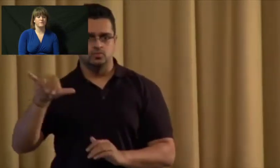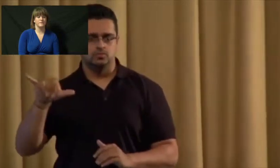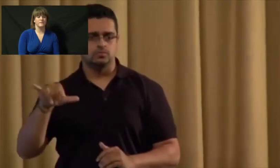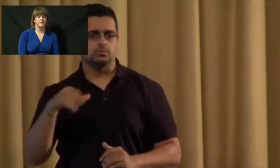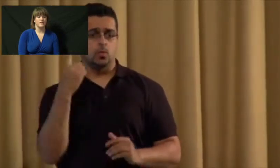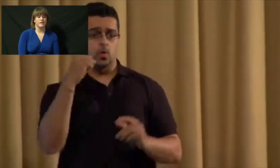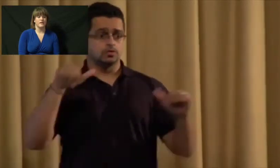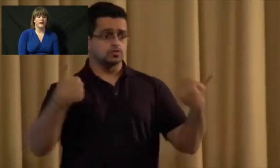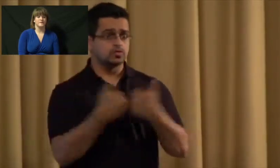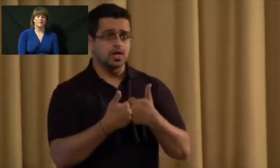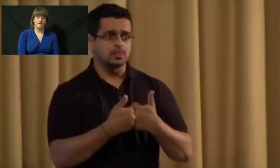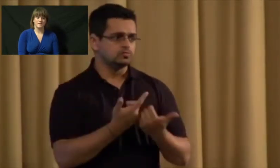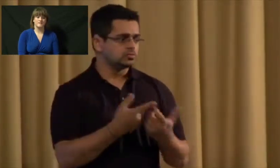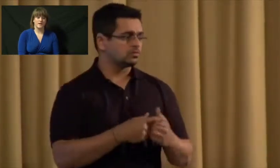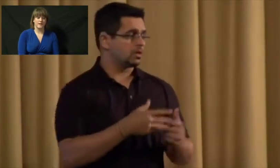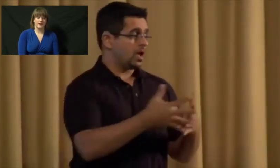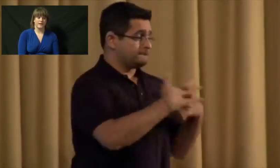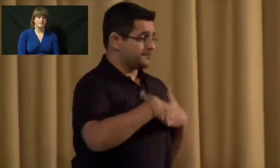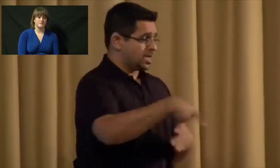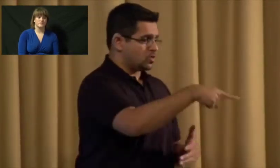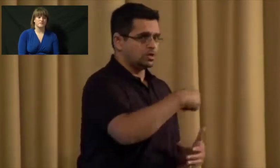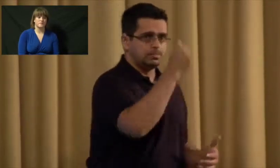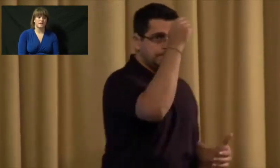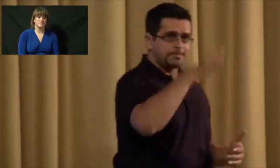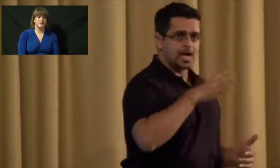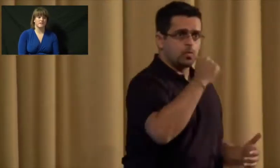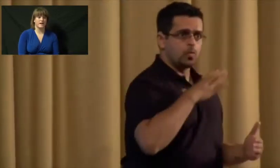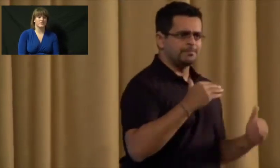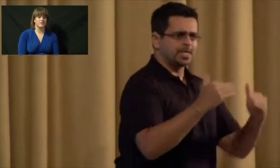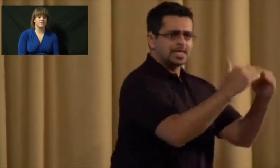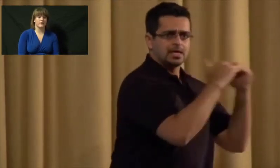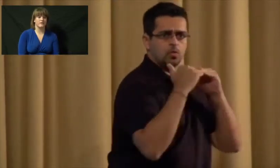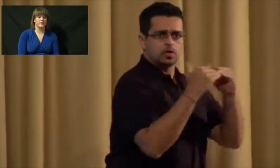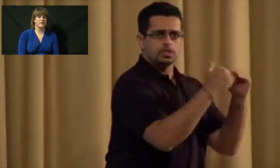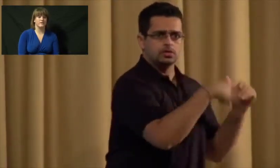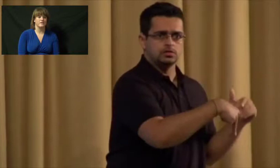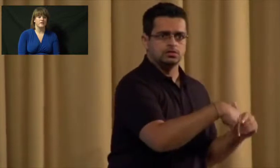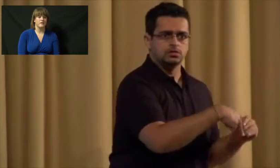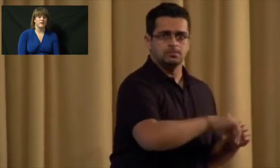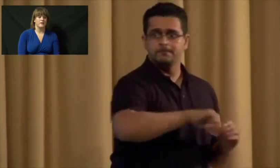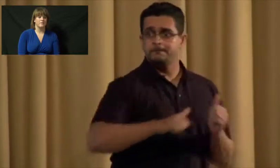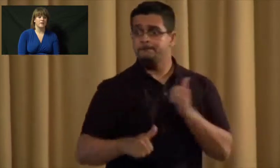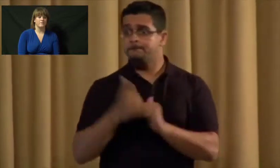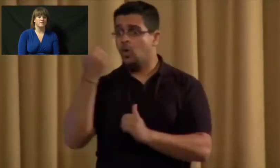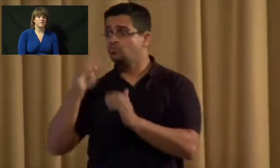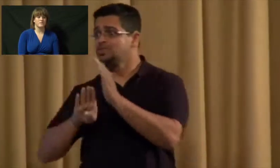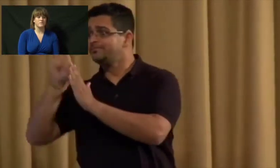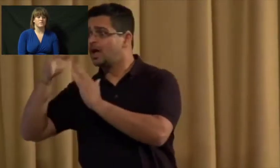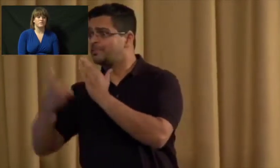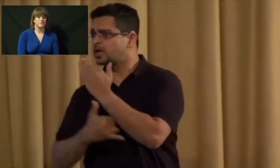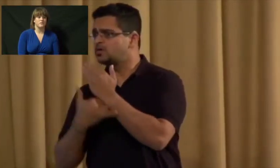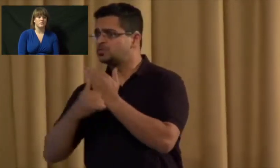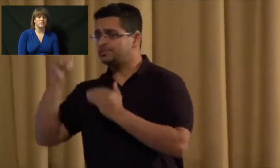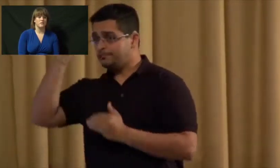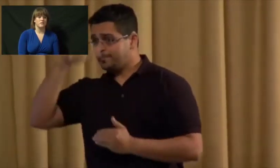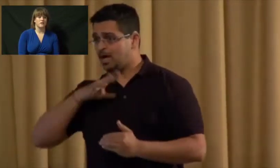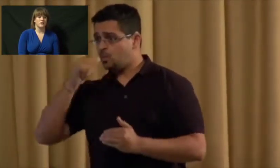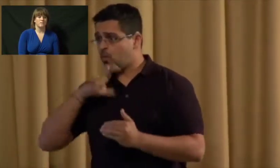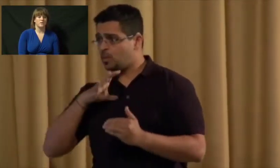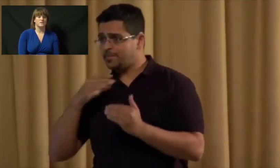Peer-to-peer has positives and negatives. Sometimes they clash. In America, everyone's equal. Most